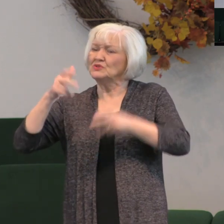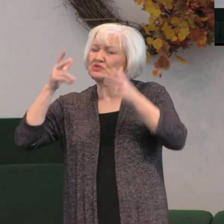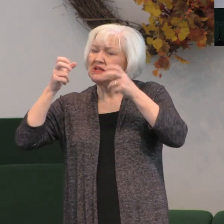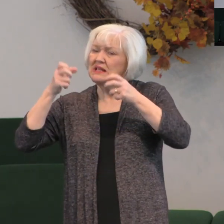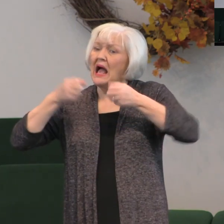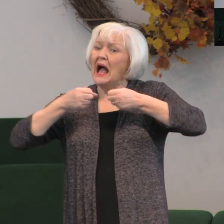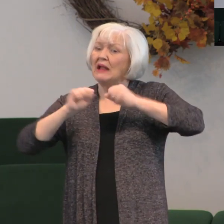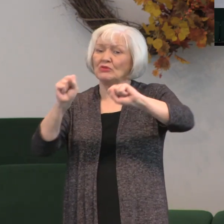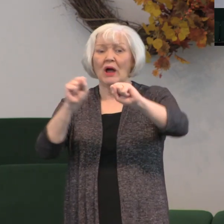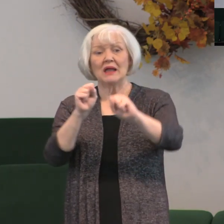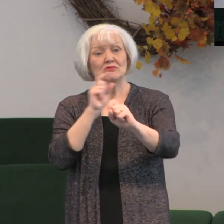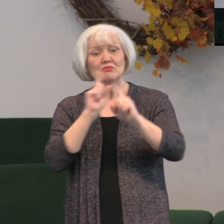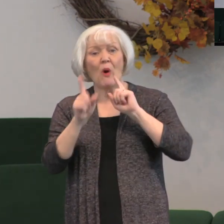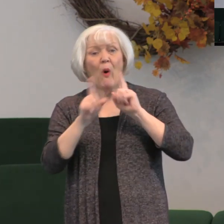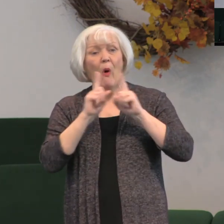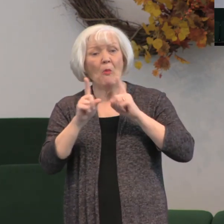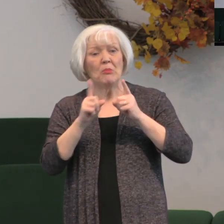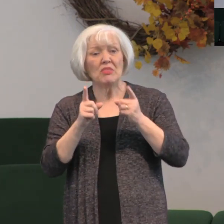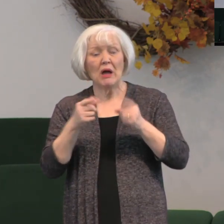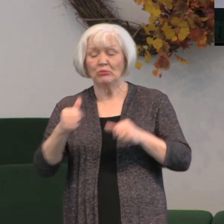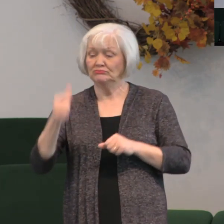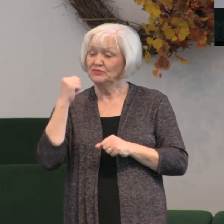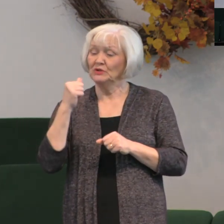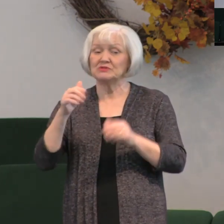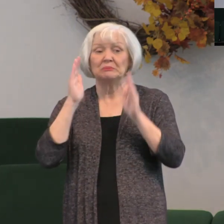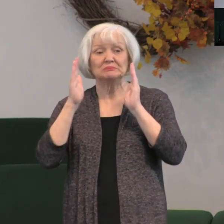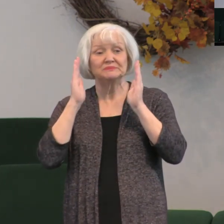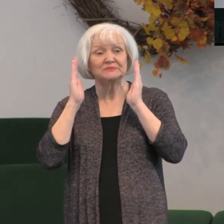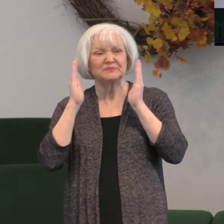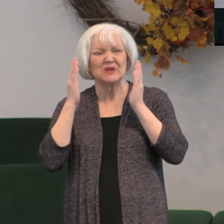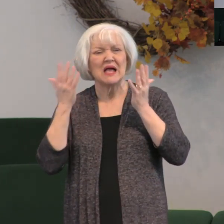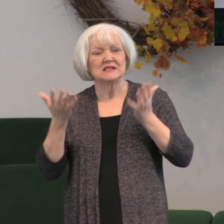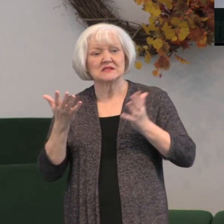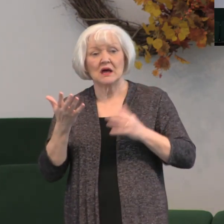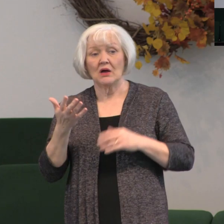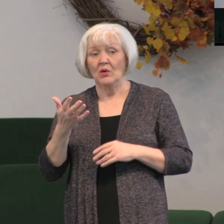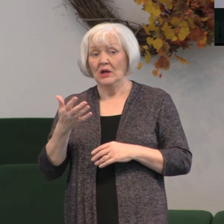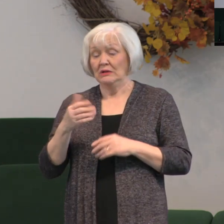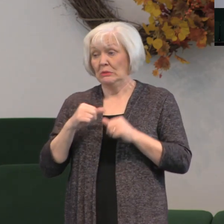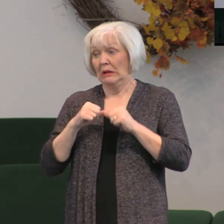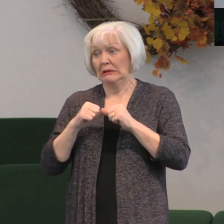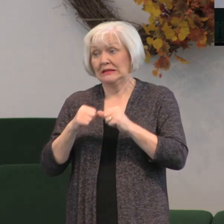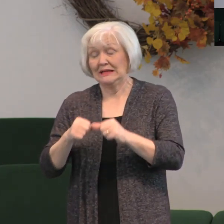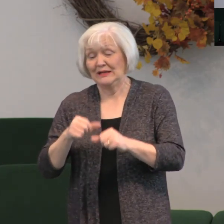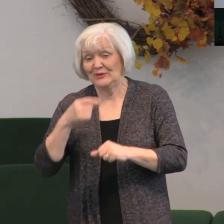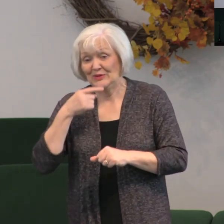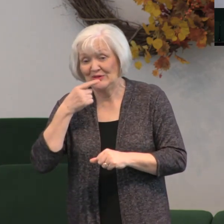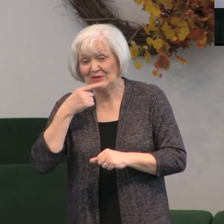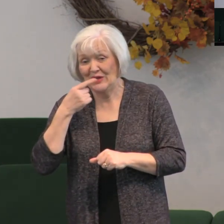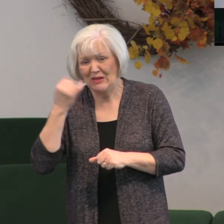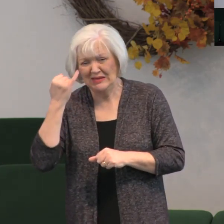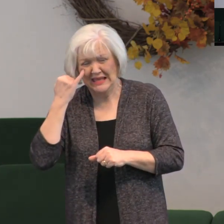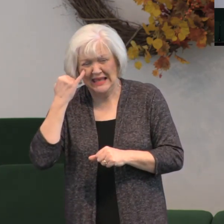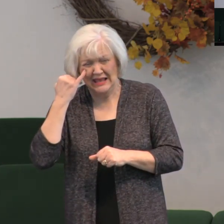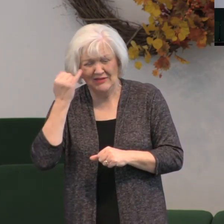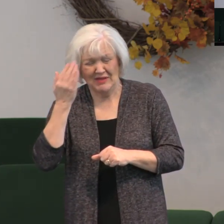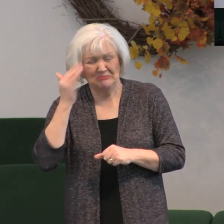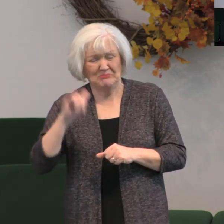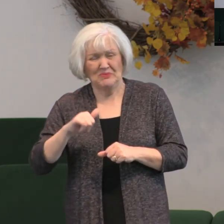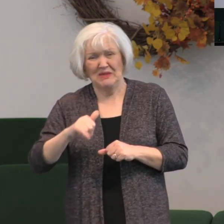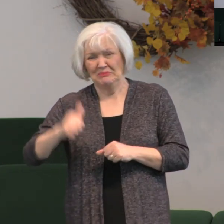didn't want to hear what I had to say. So do I say anything if I'm convinced that they're not even going to listen in the first